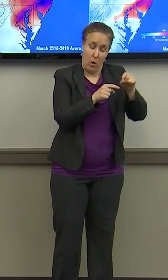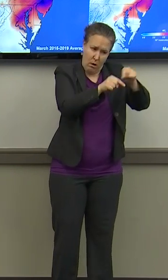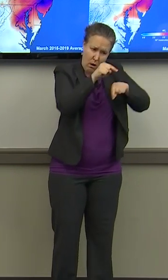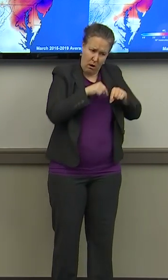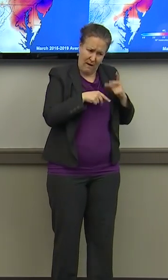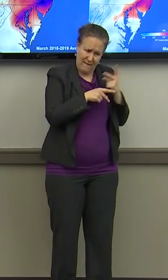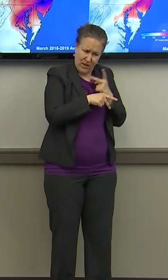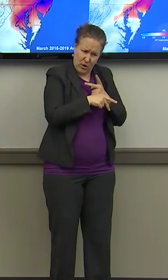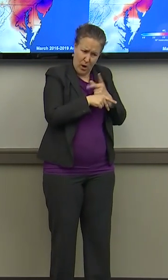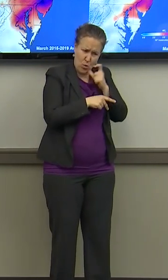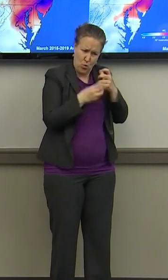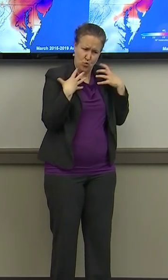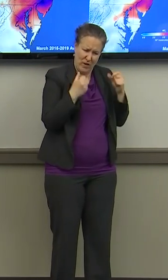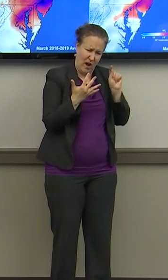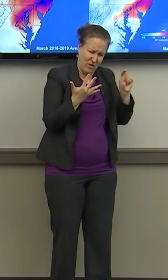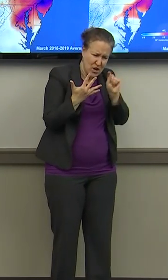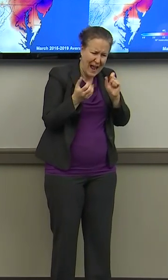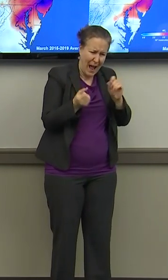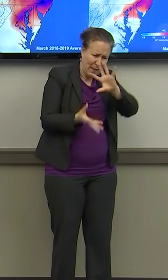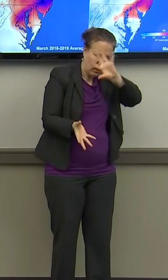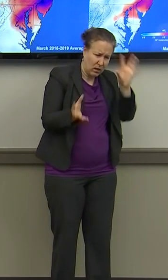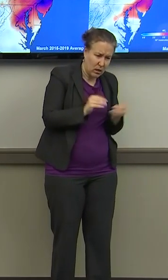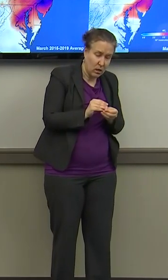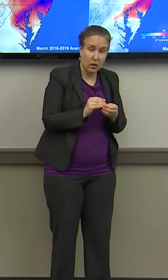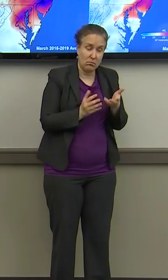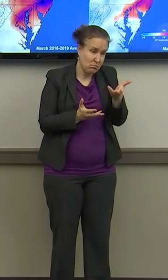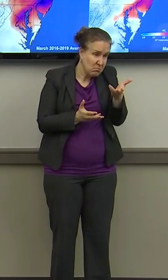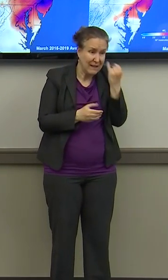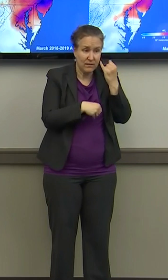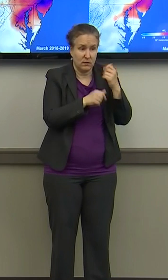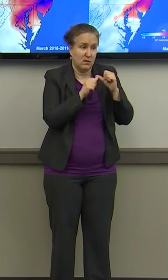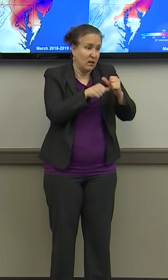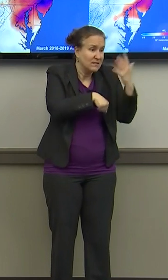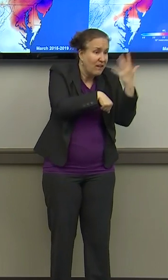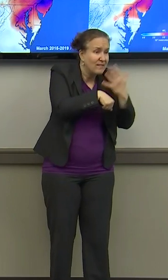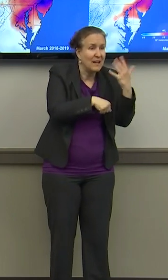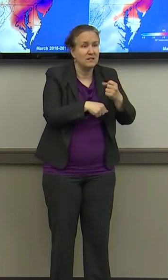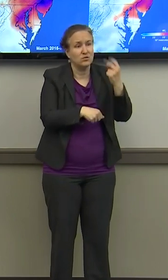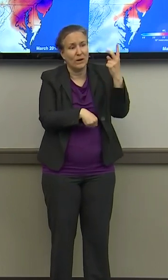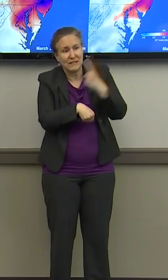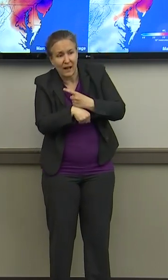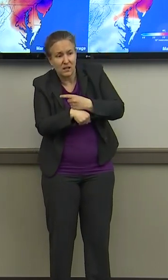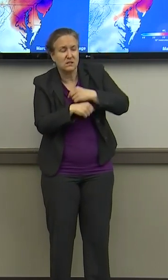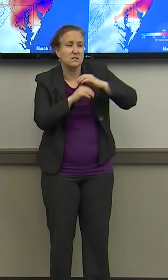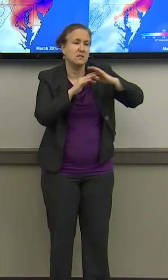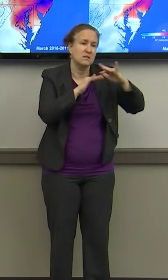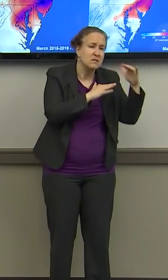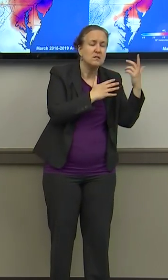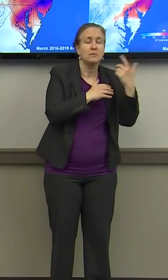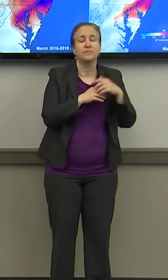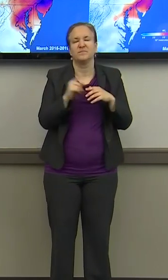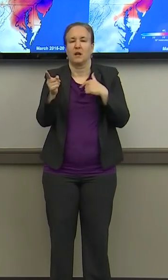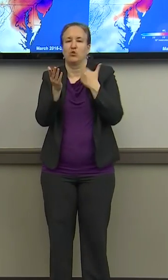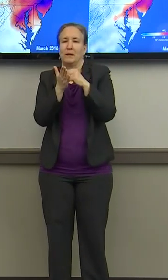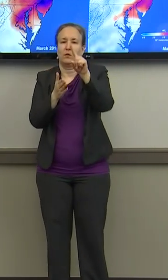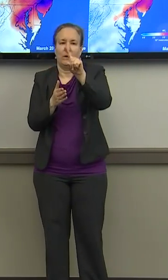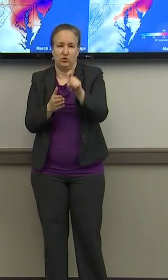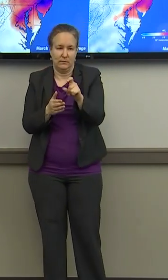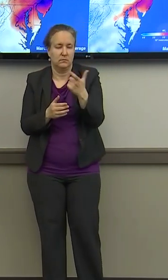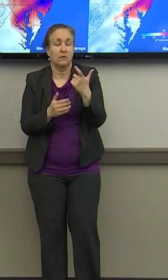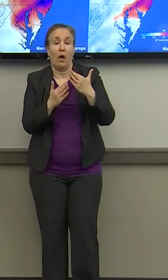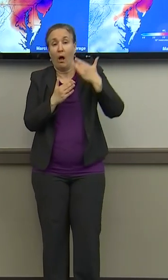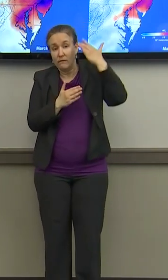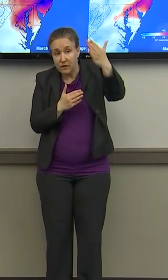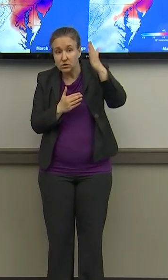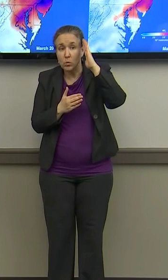to figure out so that we know how many people, if it was 5 days, how many people it was 12 days? Yeah. So the question is, will we at some